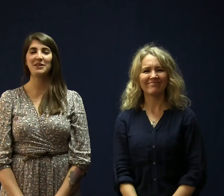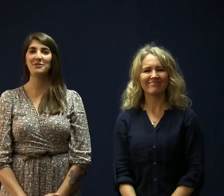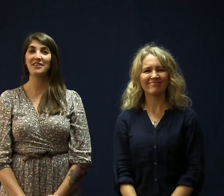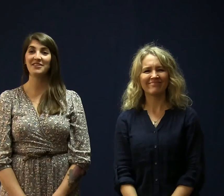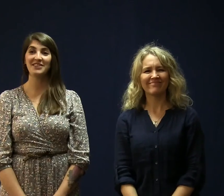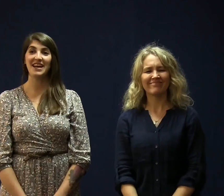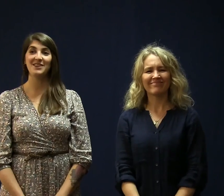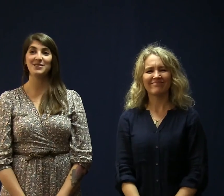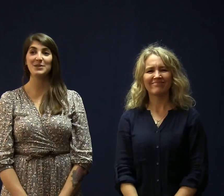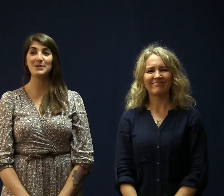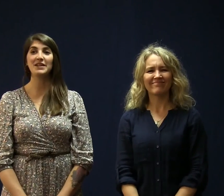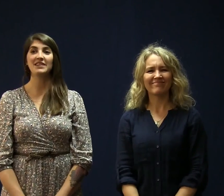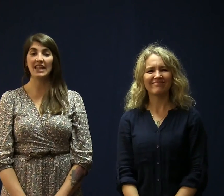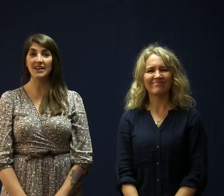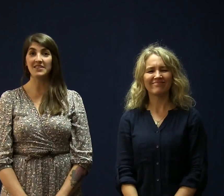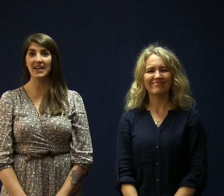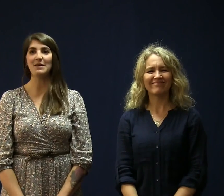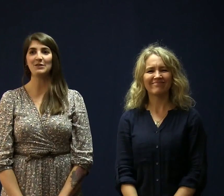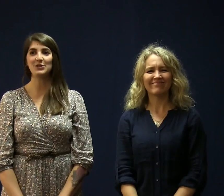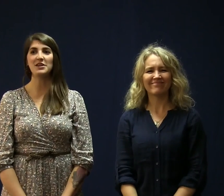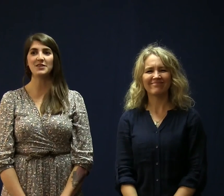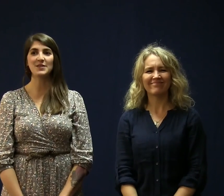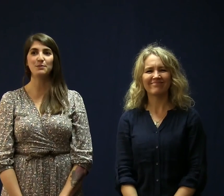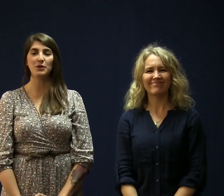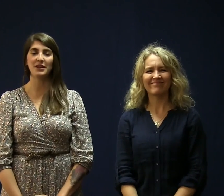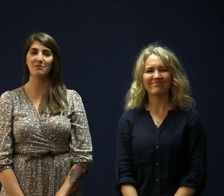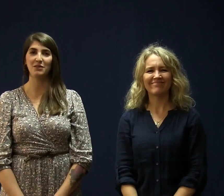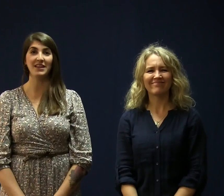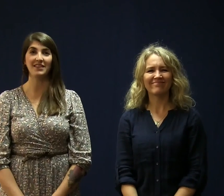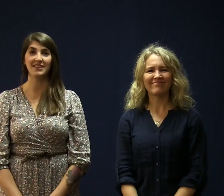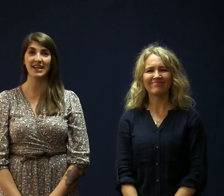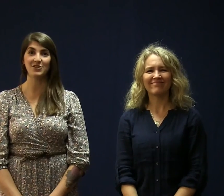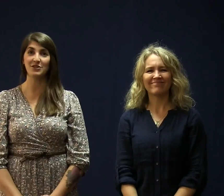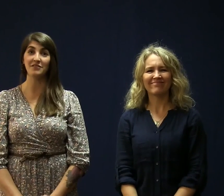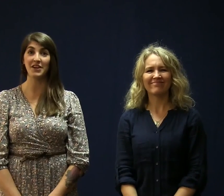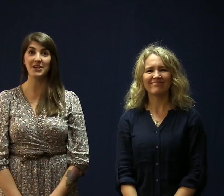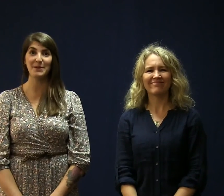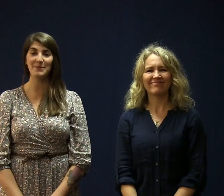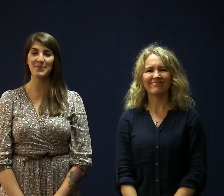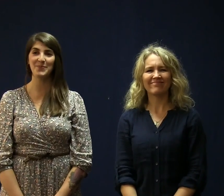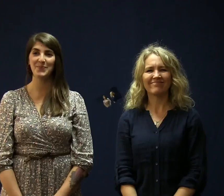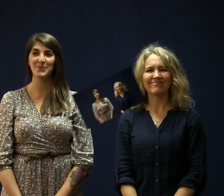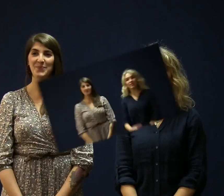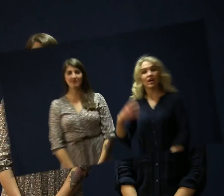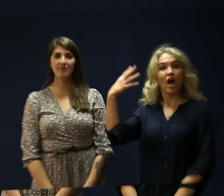When the weather allows, we spend a lot of time outdoors exploring and playing in the natural environment.